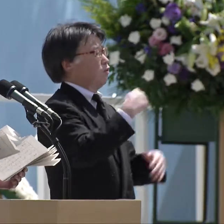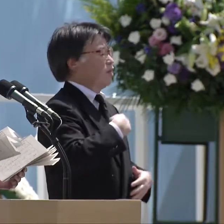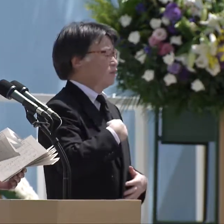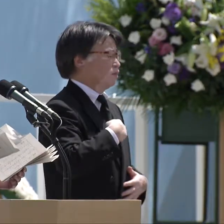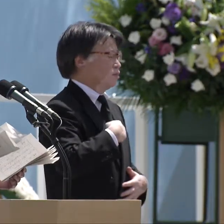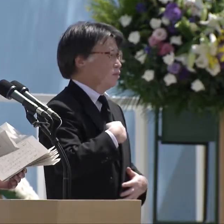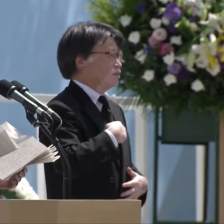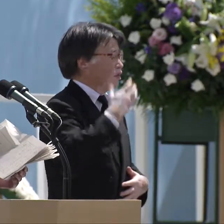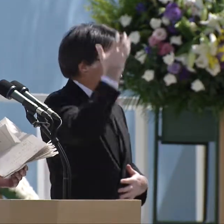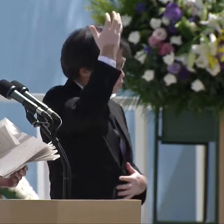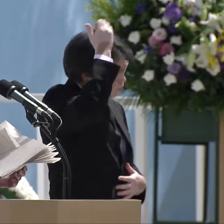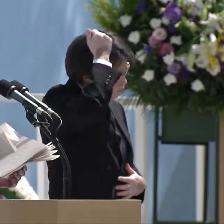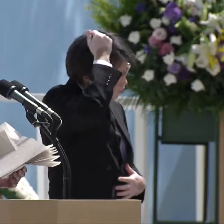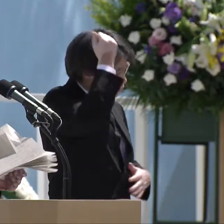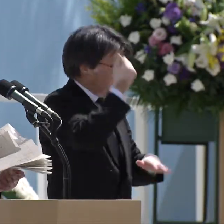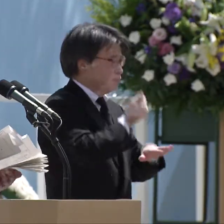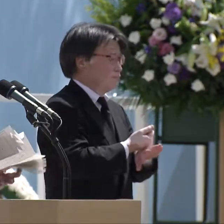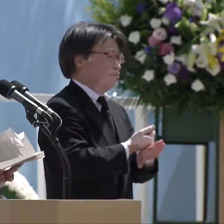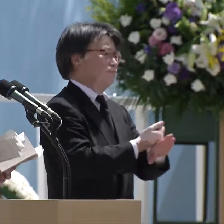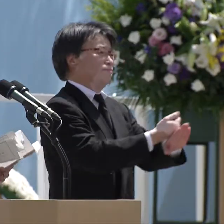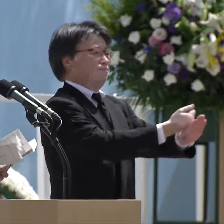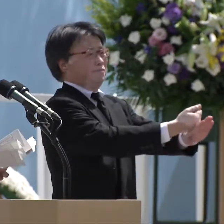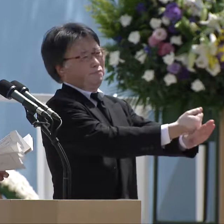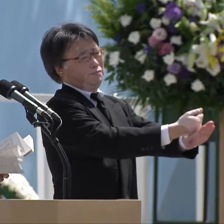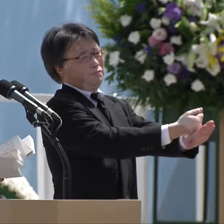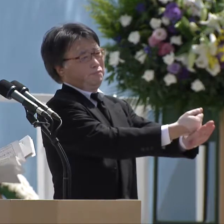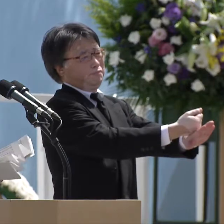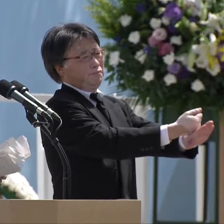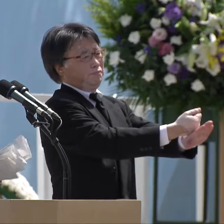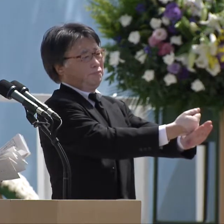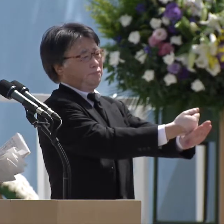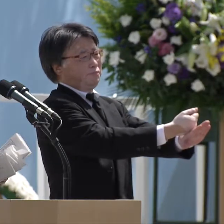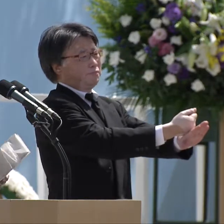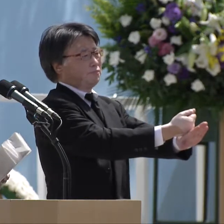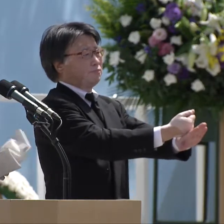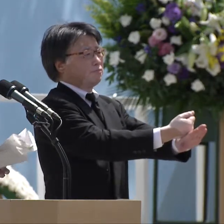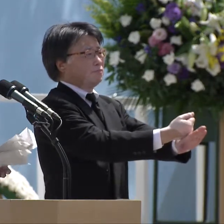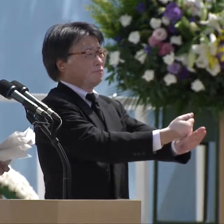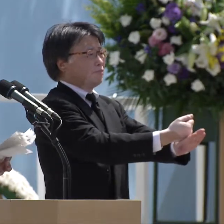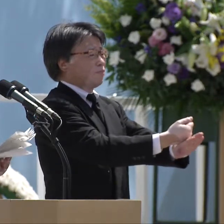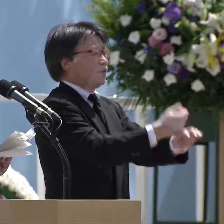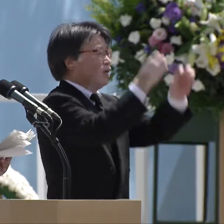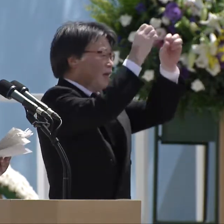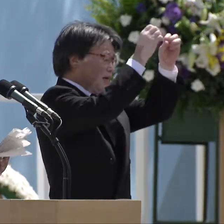horrifying scene I witnessed in the Urakami area that day.